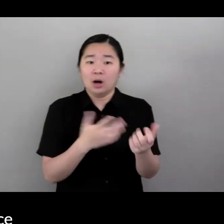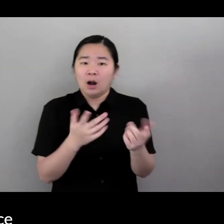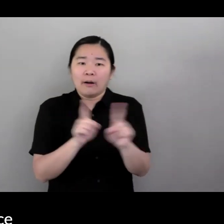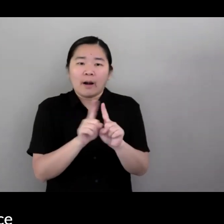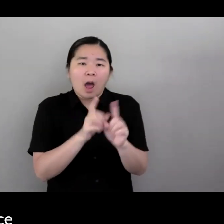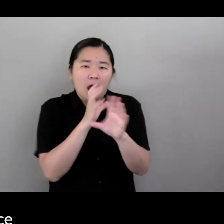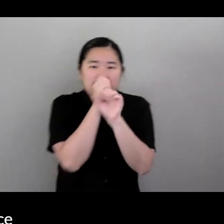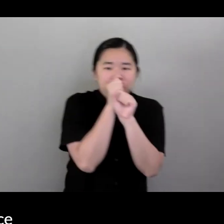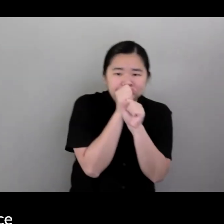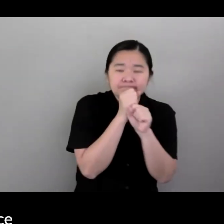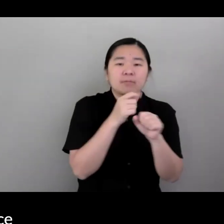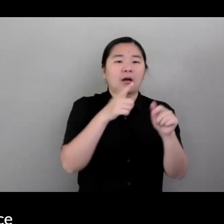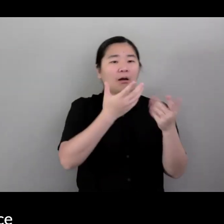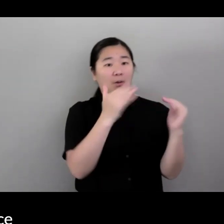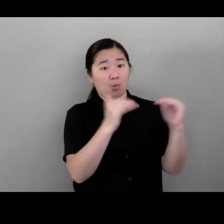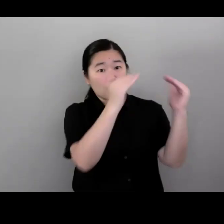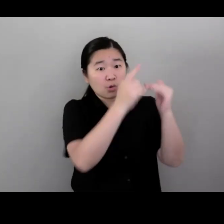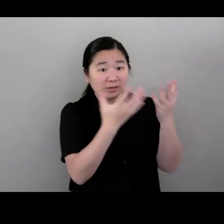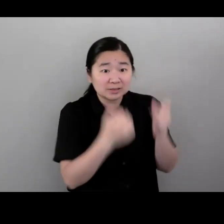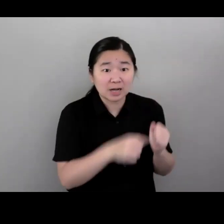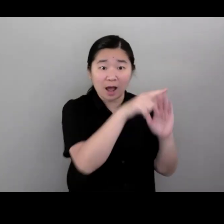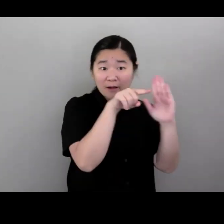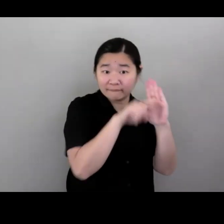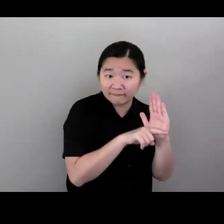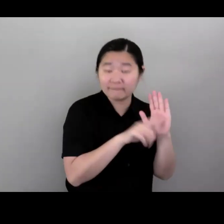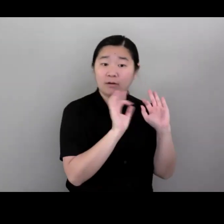lived experience and community trust, but